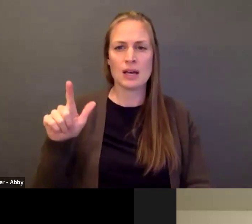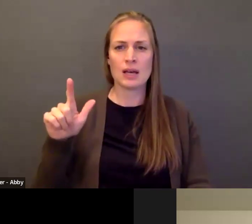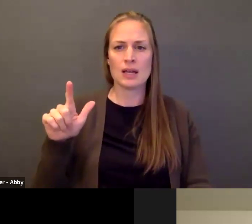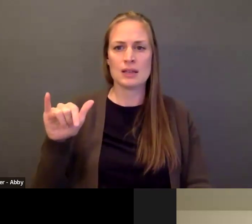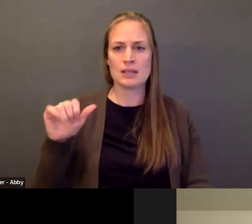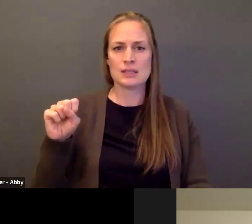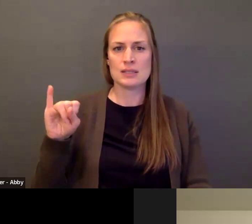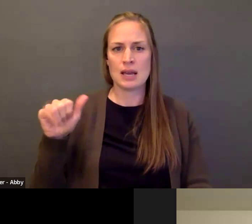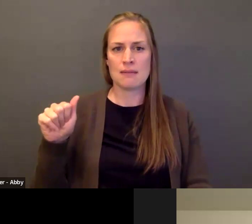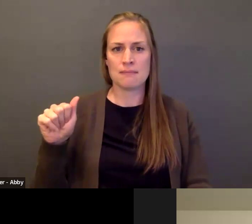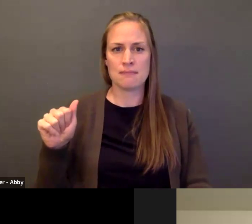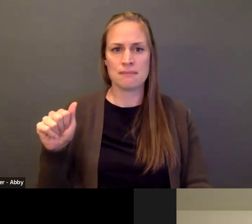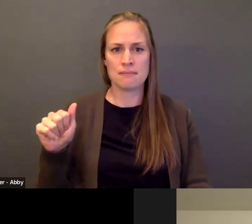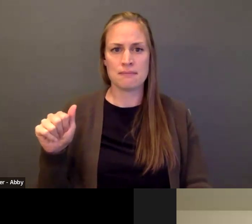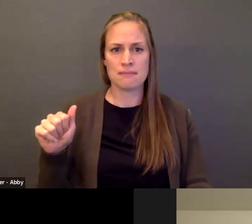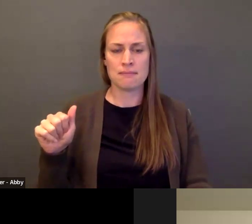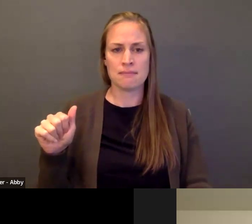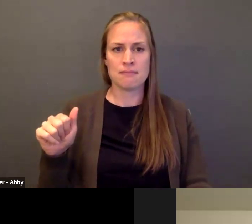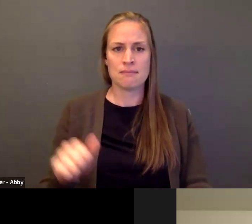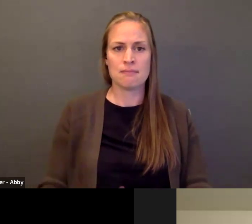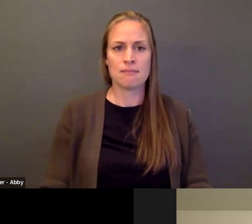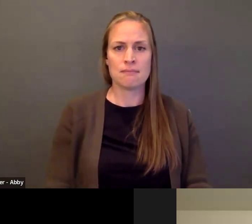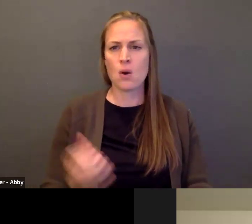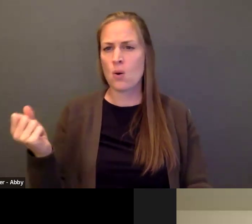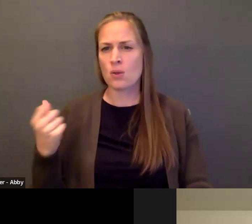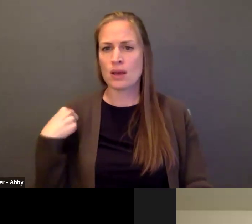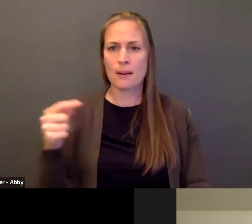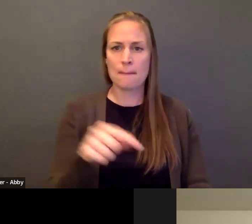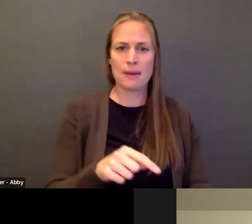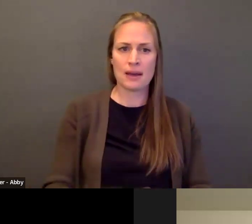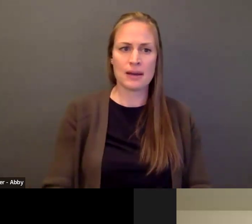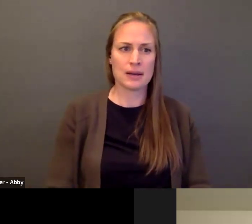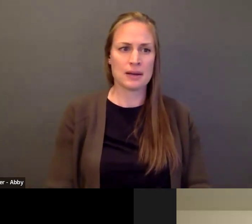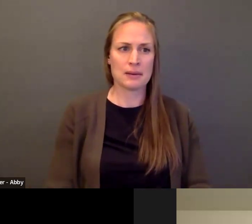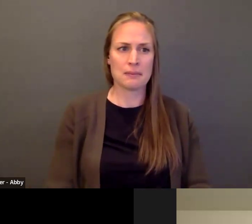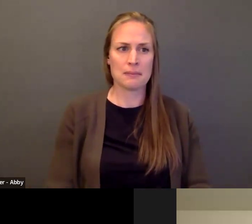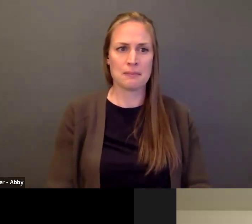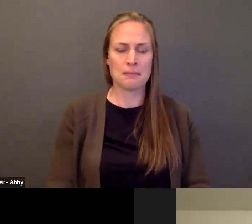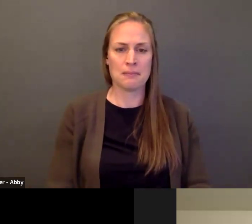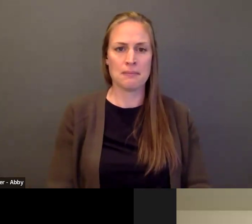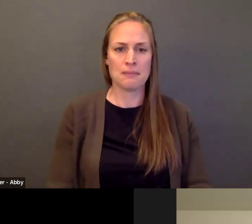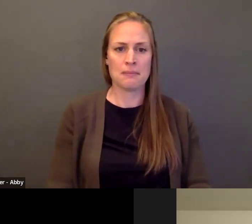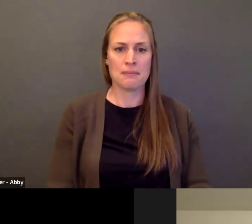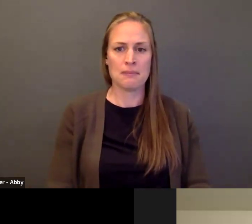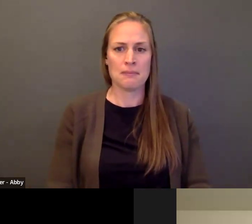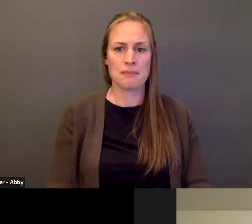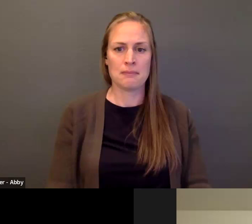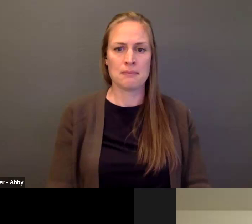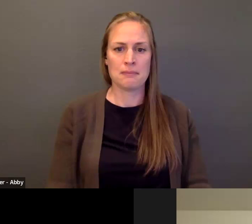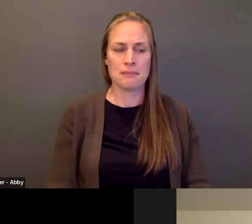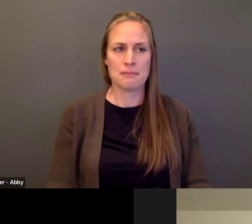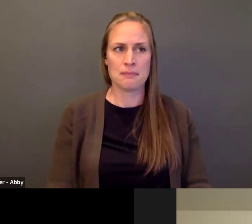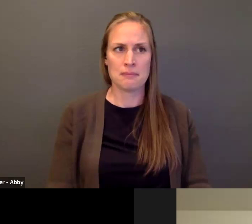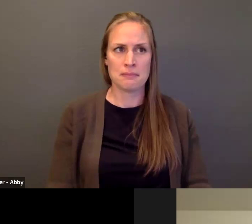Okay, I'll go to Claudia and then I'll come back to Alicia. That's very good. Thank you. You know, I just wanted to respond because I hear the